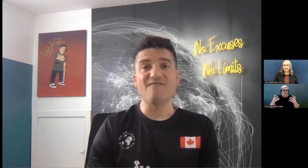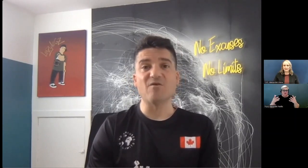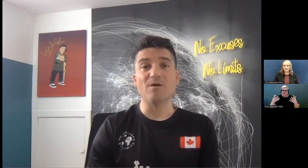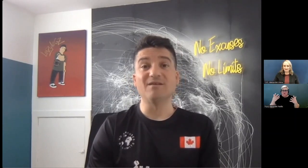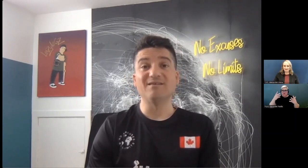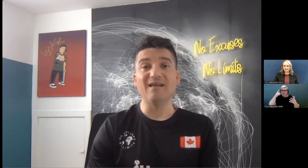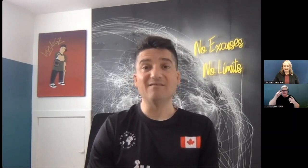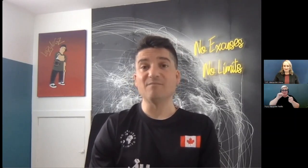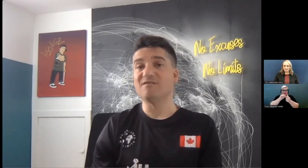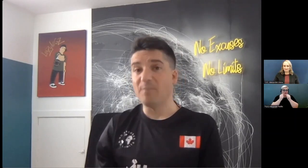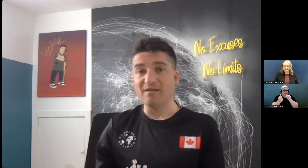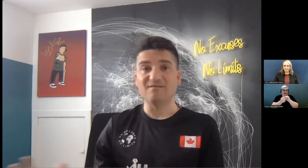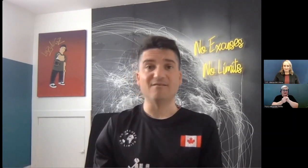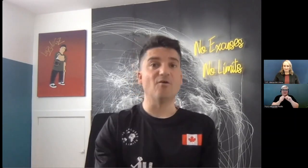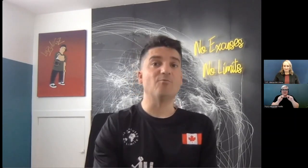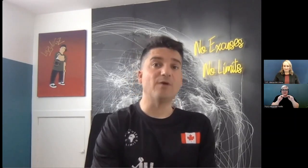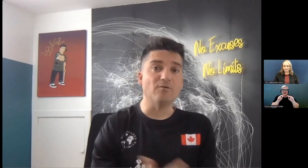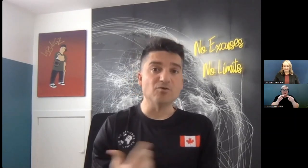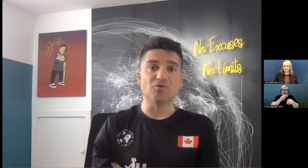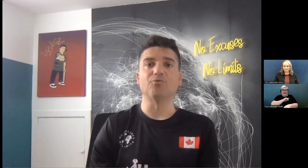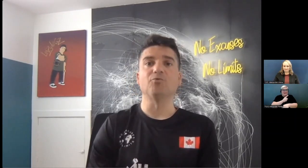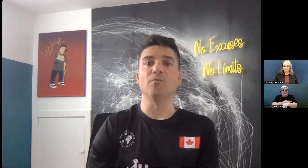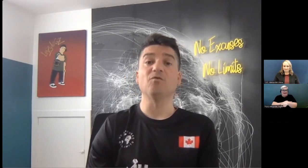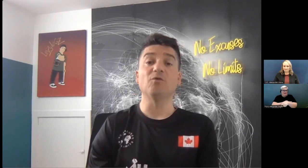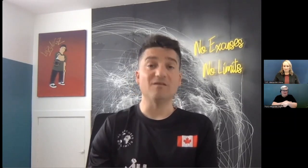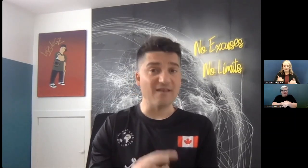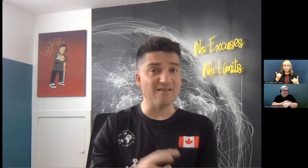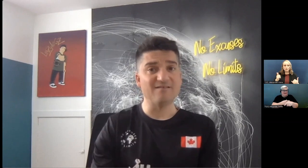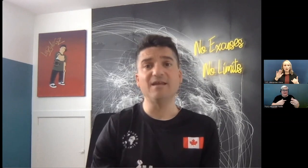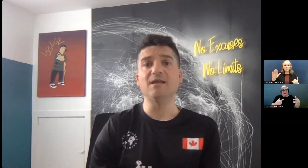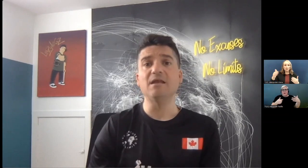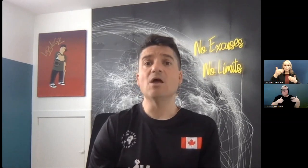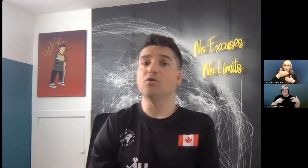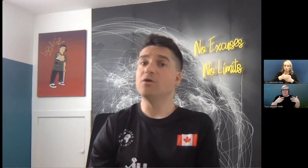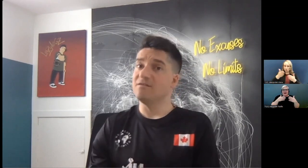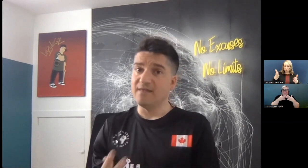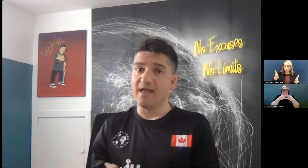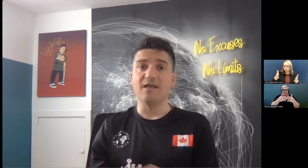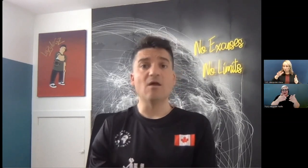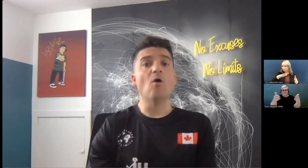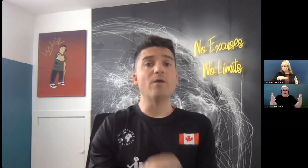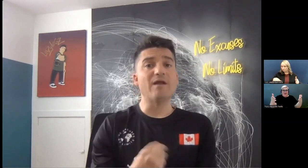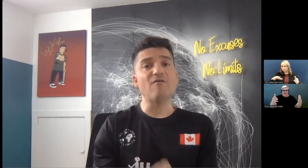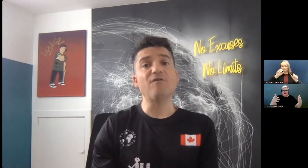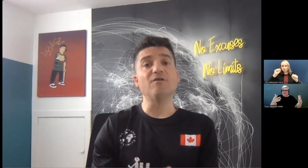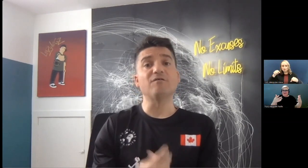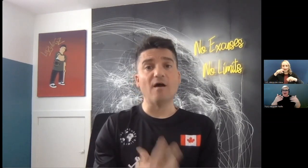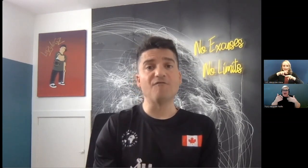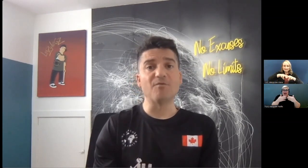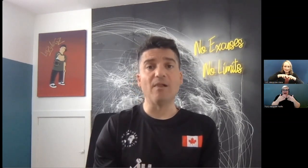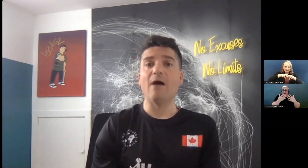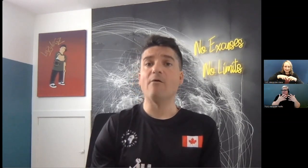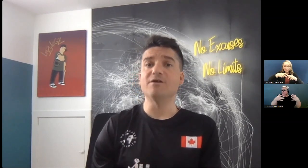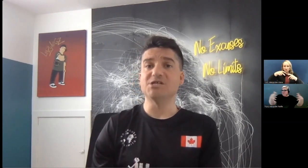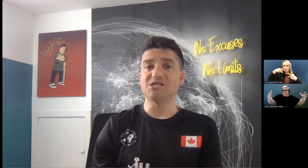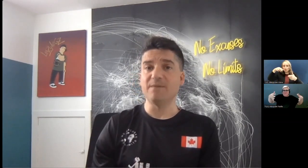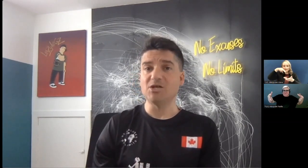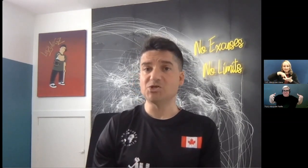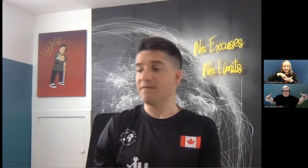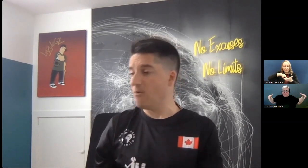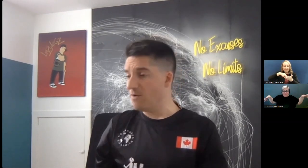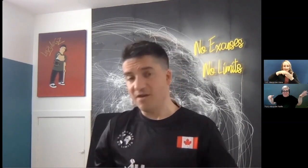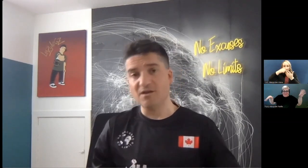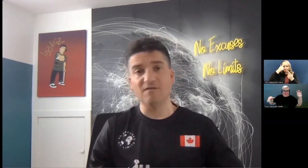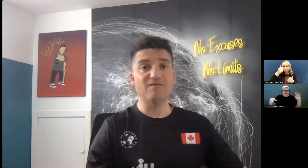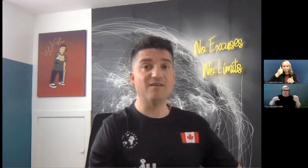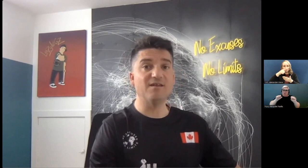invite everyone to take some space around your rooms. You can stay seated, you can stand, whatever feels comfortable. However, just make